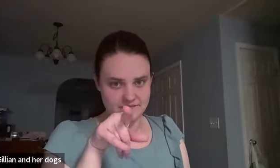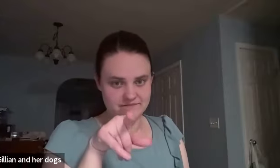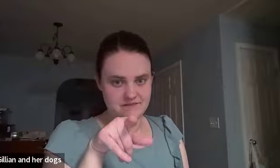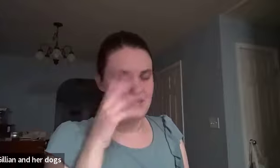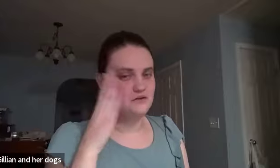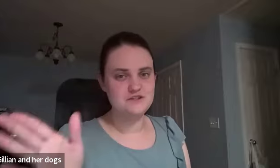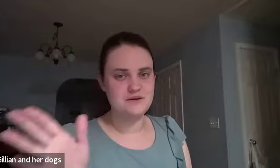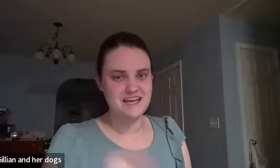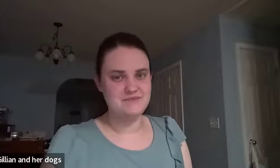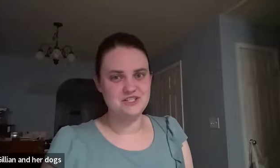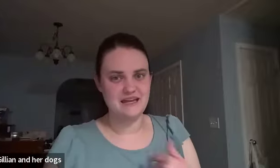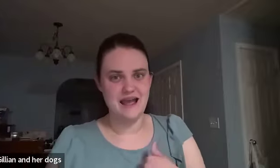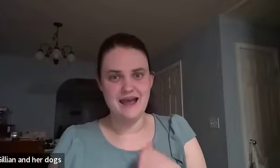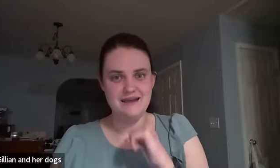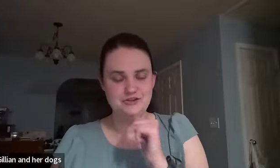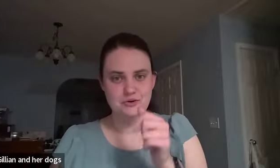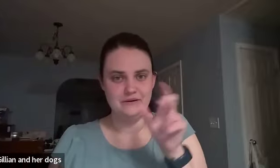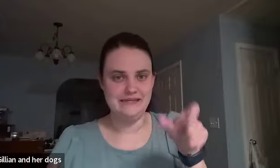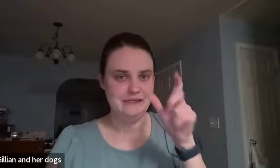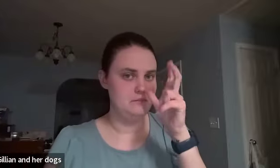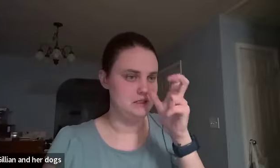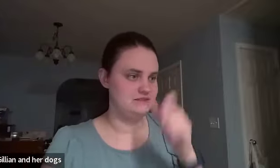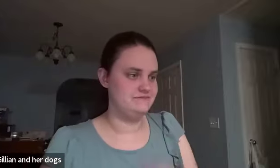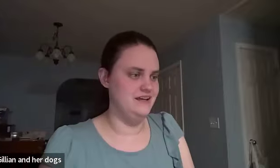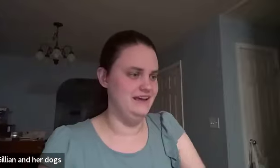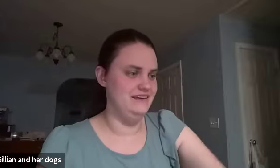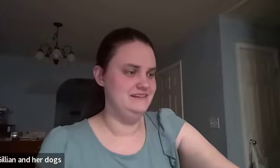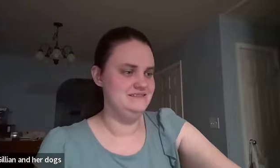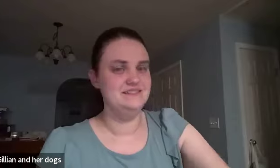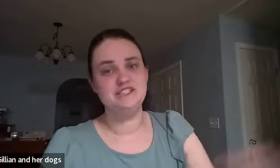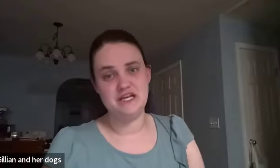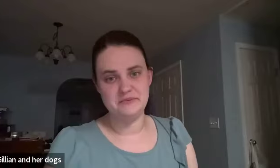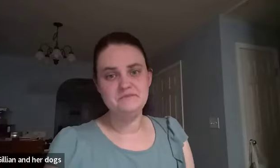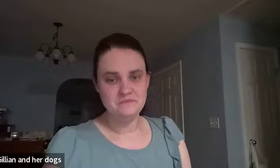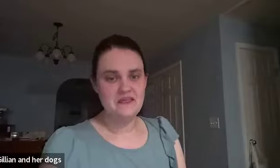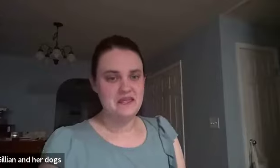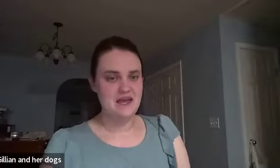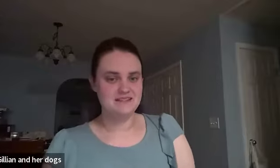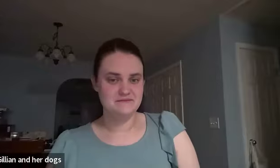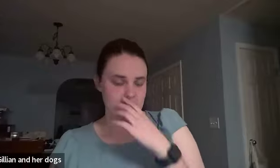That. I don't know if you saw Miss Katie, but she said, I don't need bugs. So, yes.